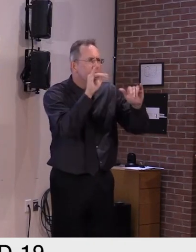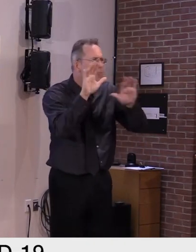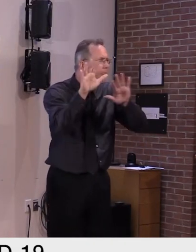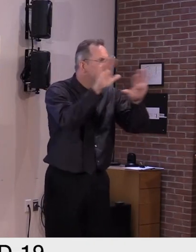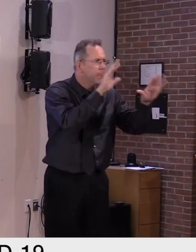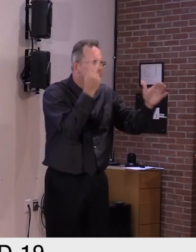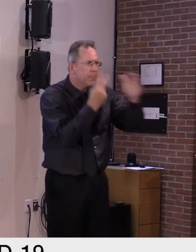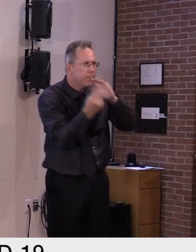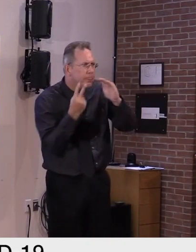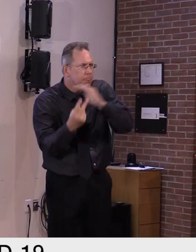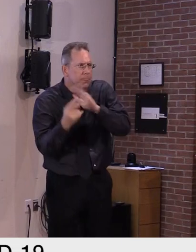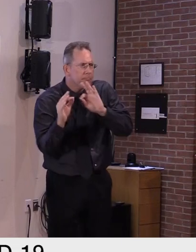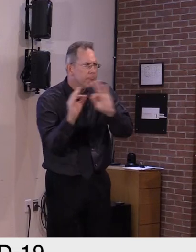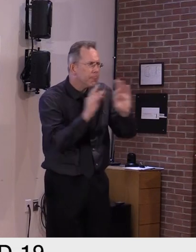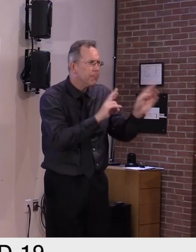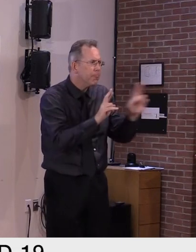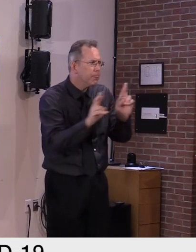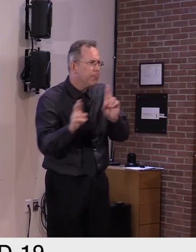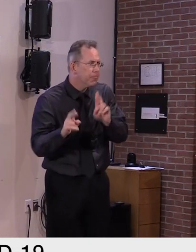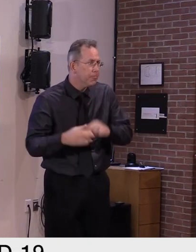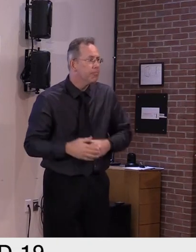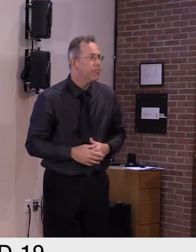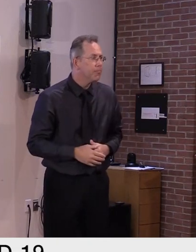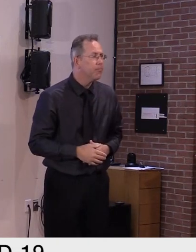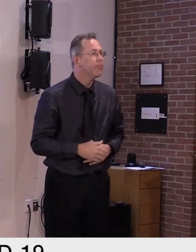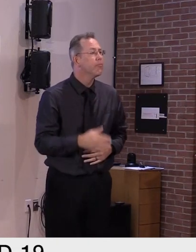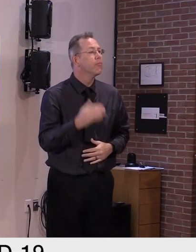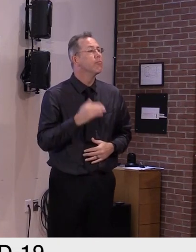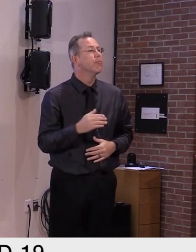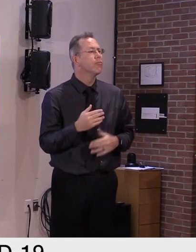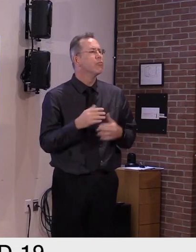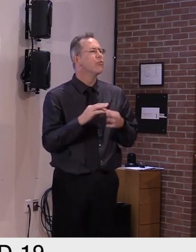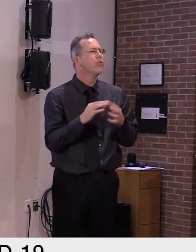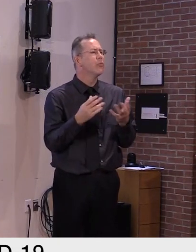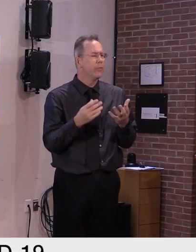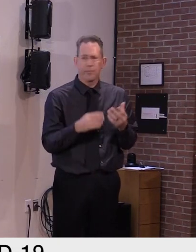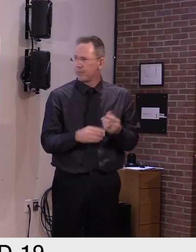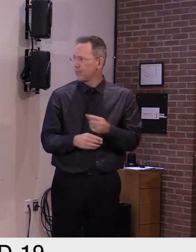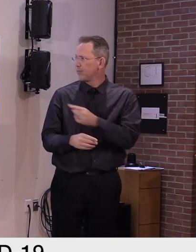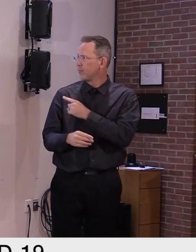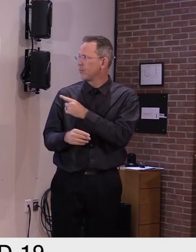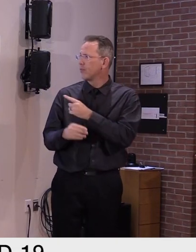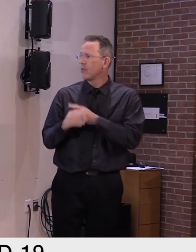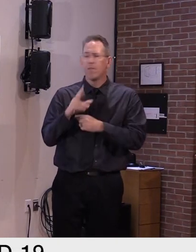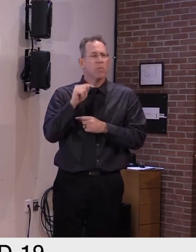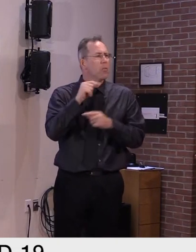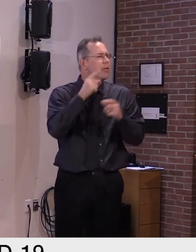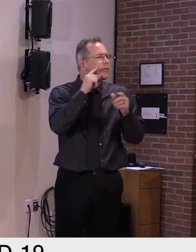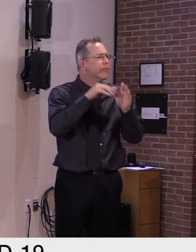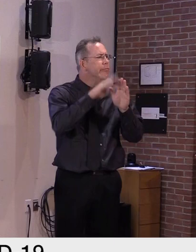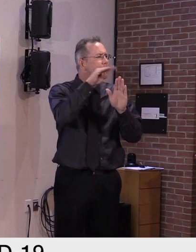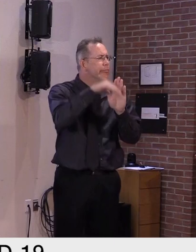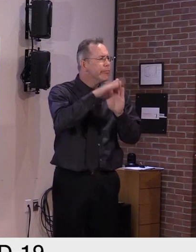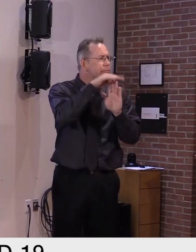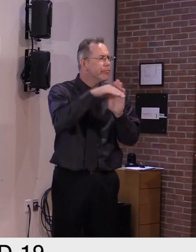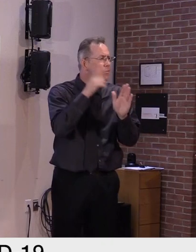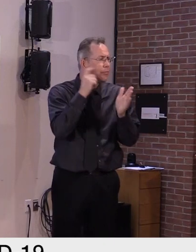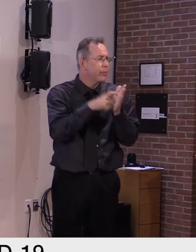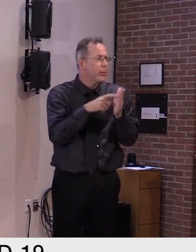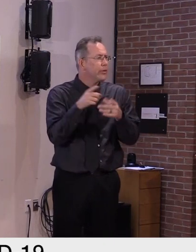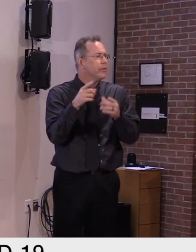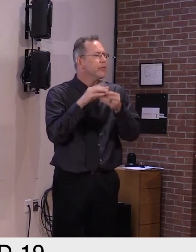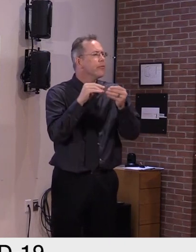Switching now to, again, some Vermont data, but related more to the topic that Commissioner Goldstein mentioned, which was in-state